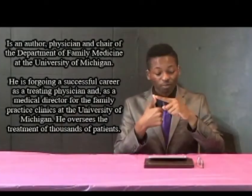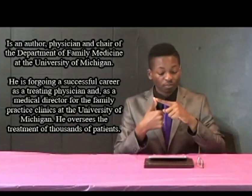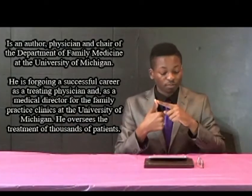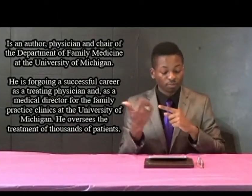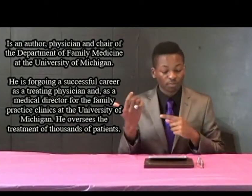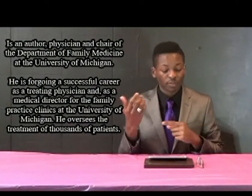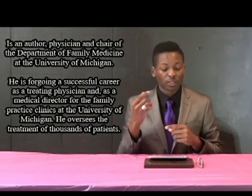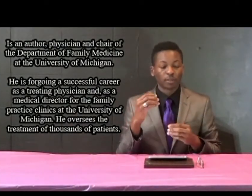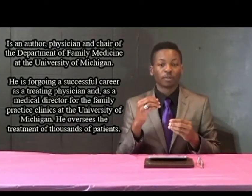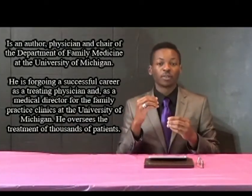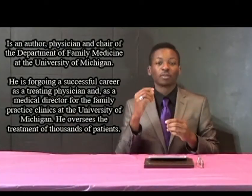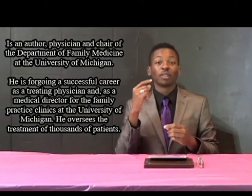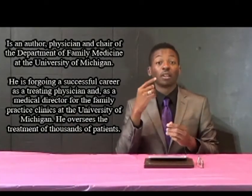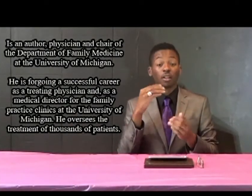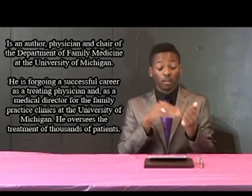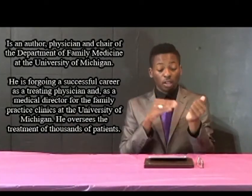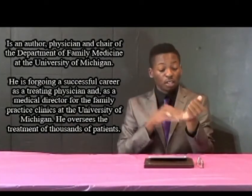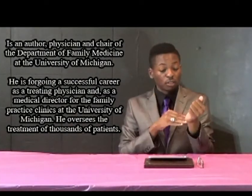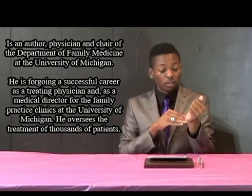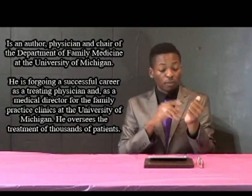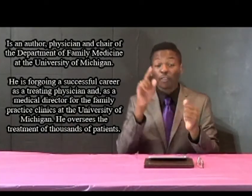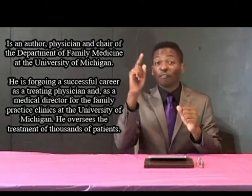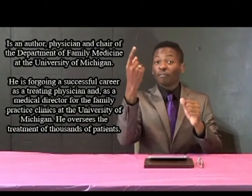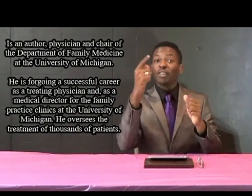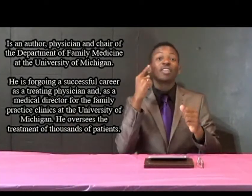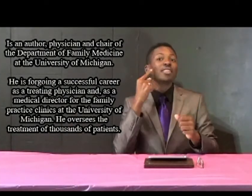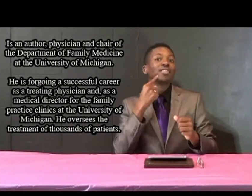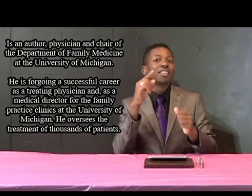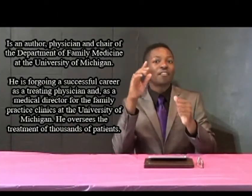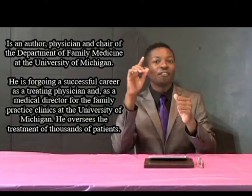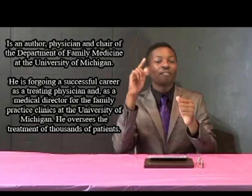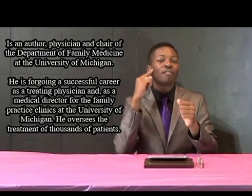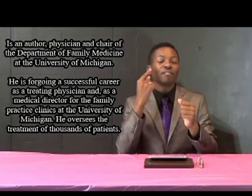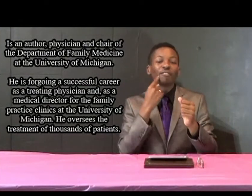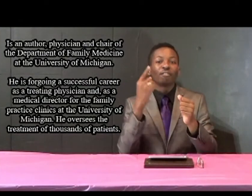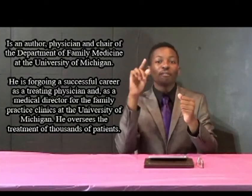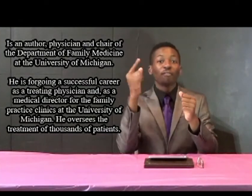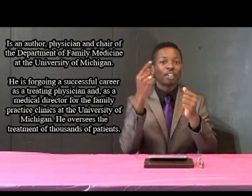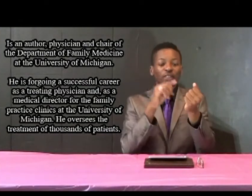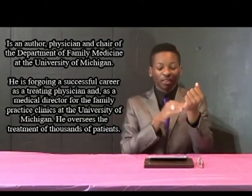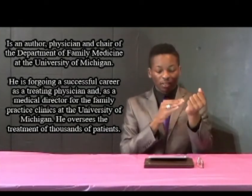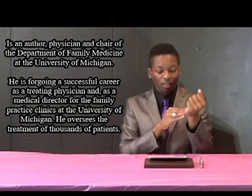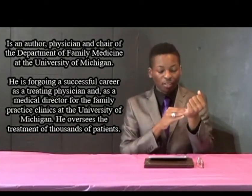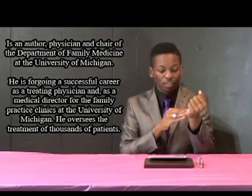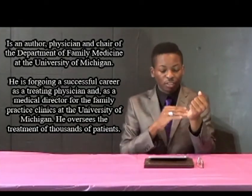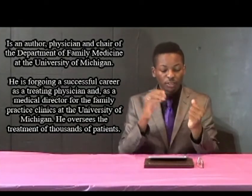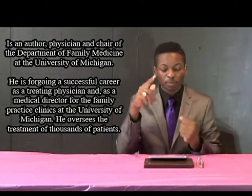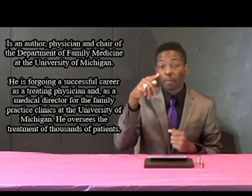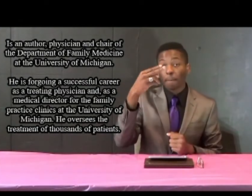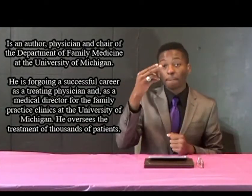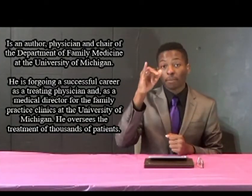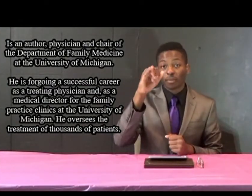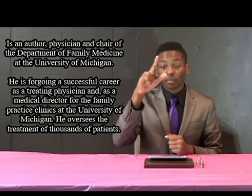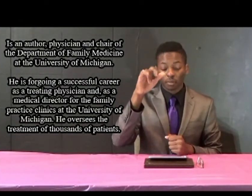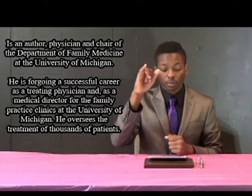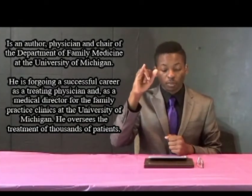So the first person is a doctor. He was the first deaf doctor. His name is